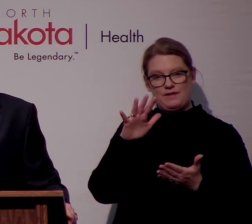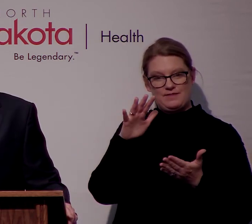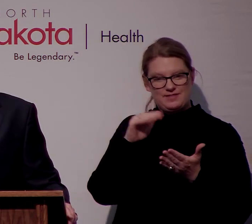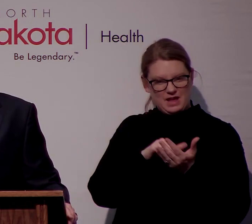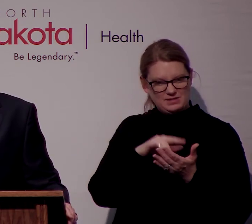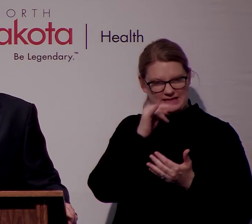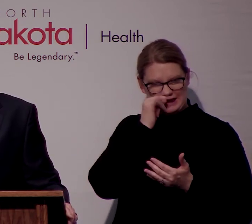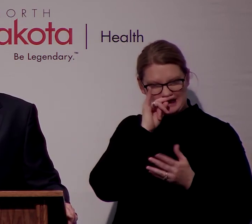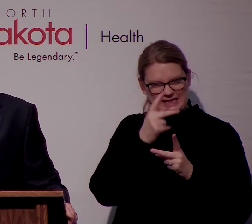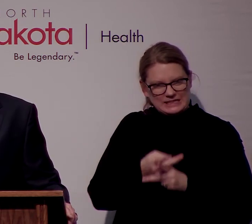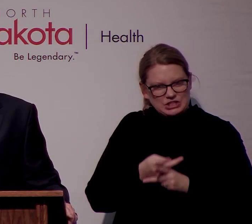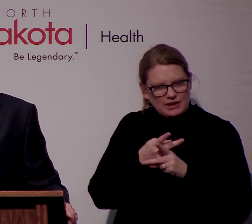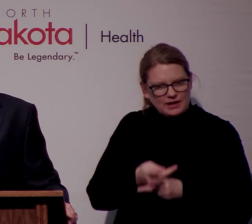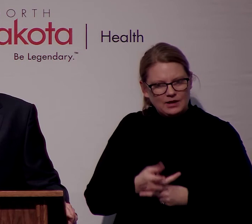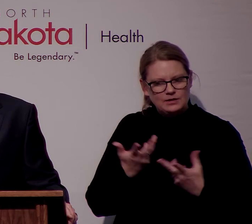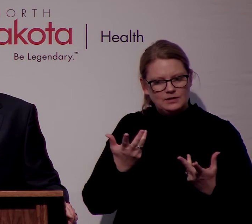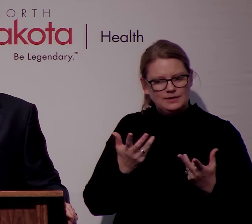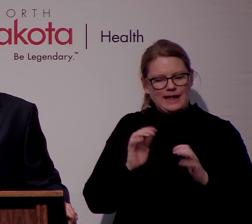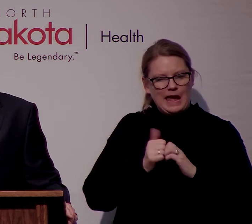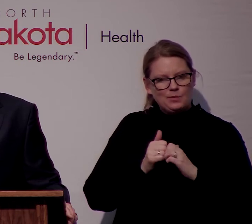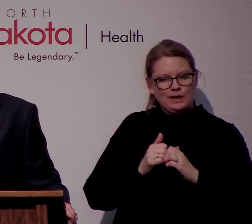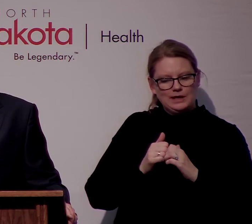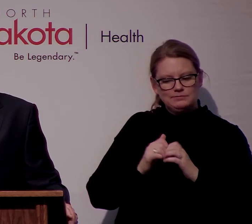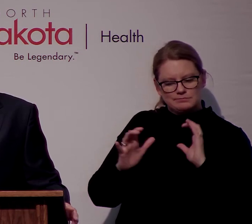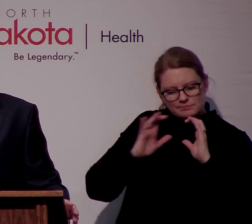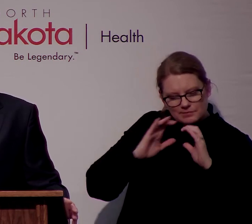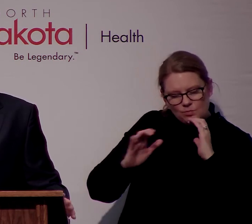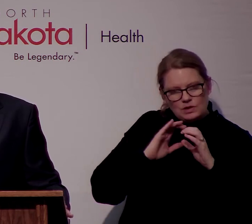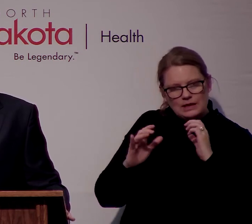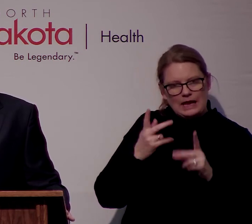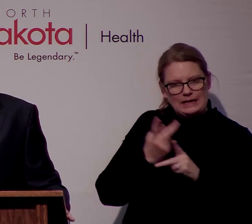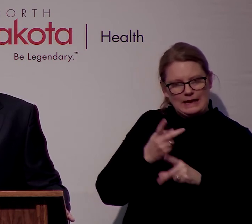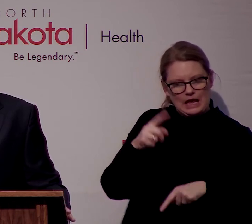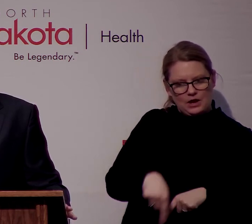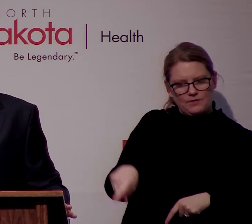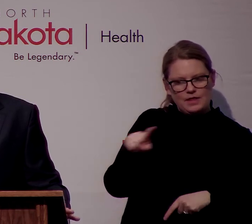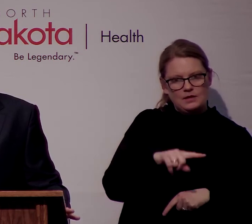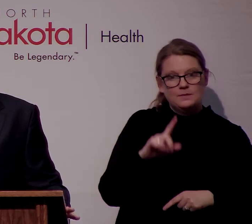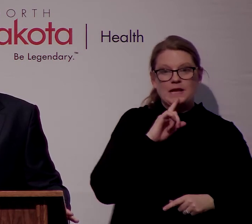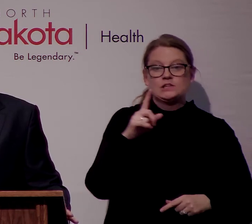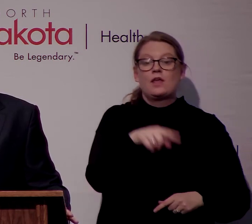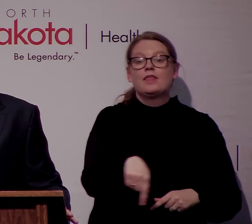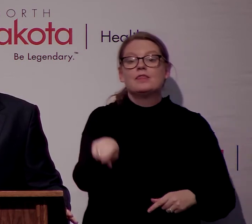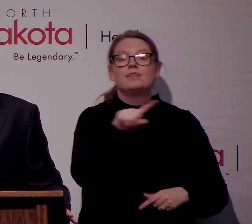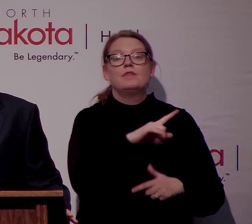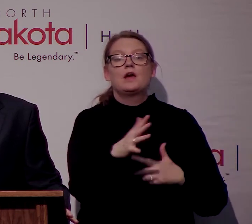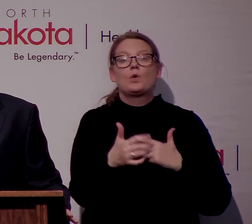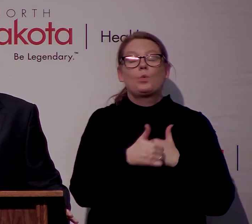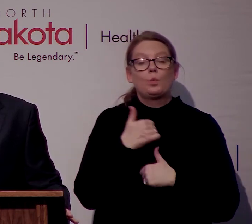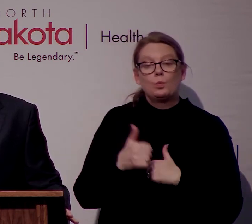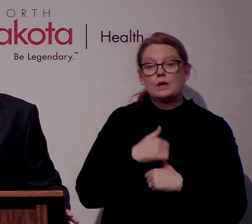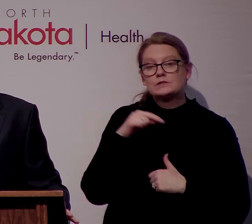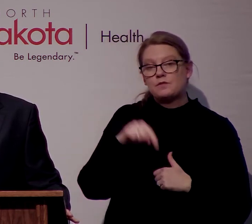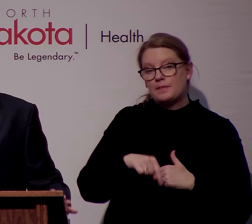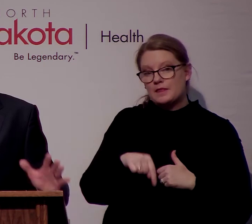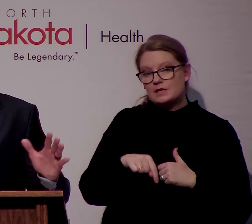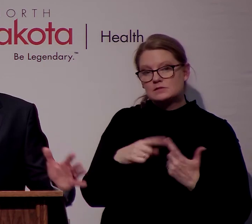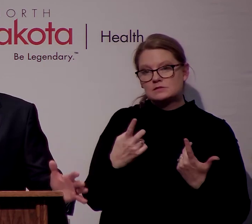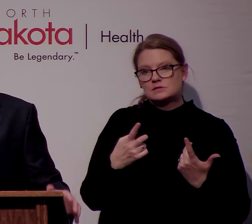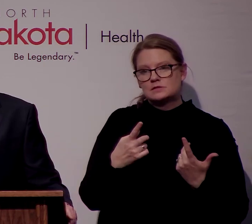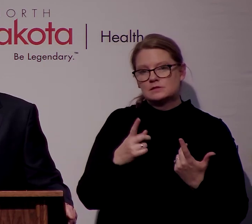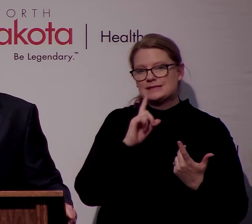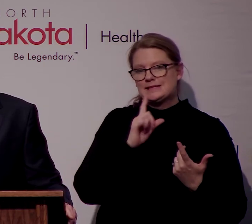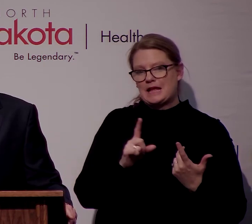childcare. How we message this to them and making sure that they understand that their risk from this